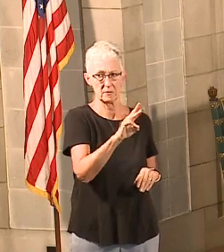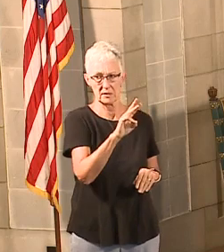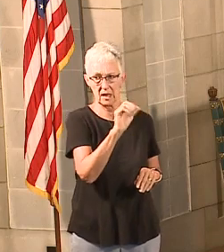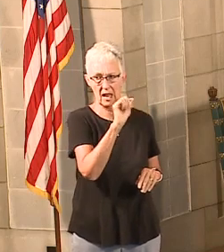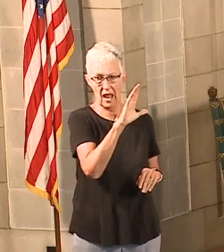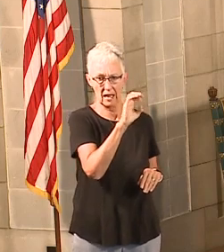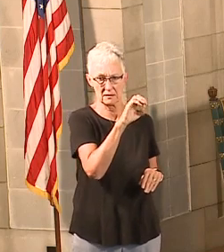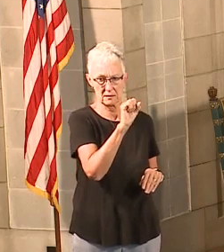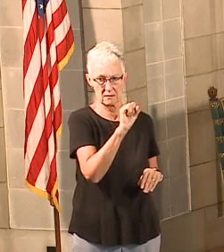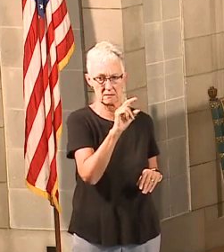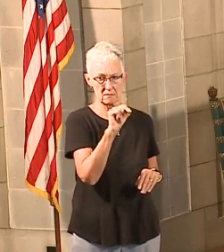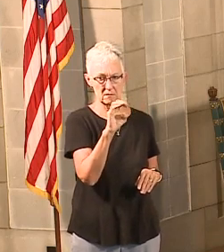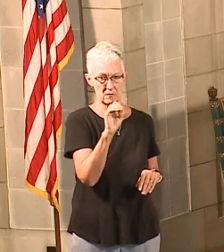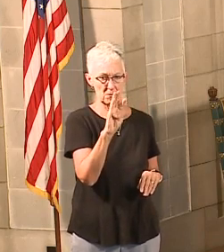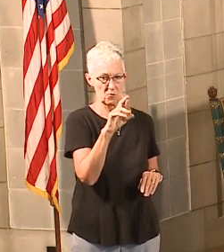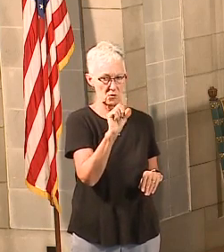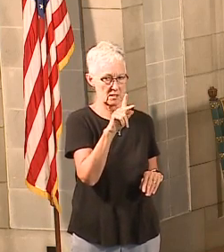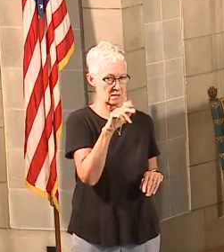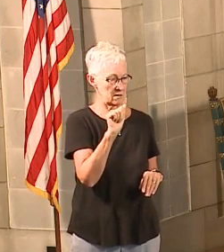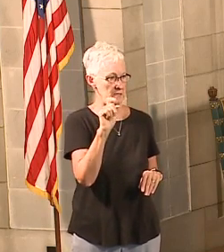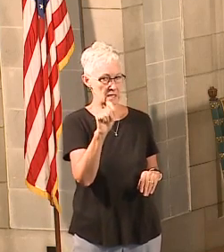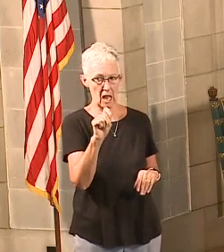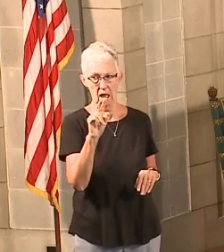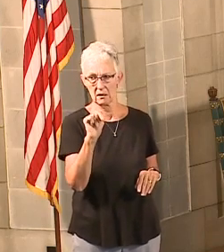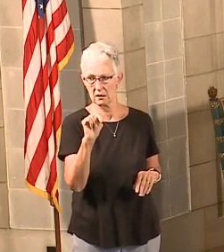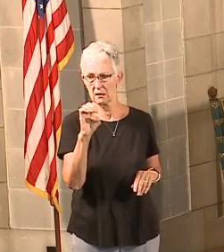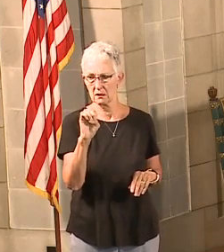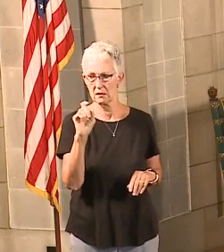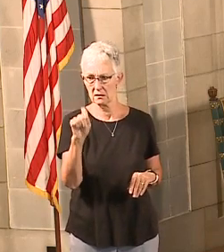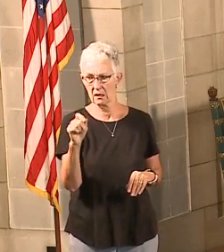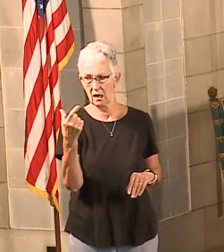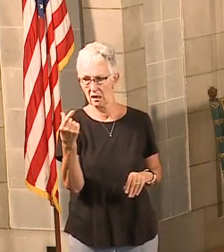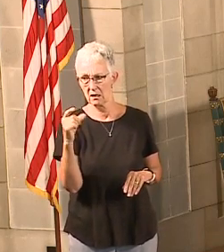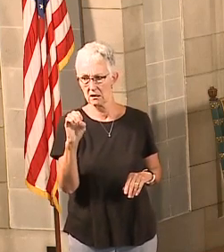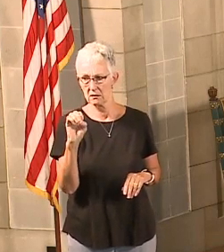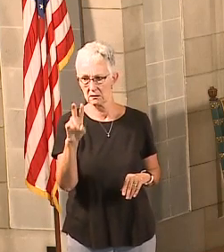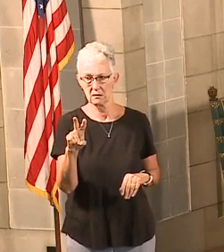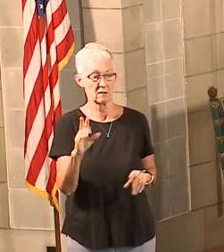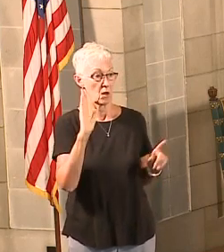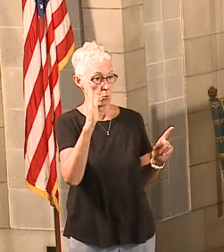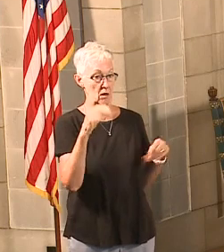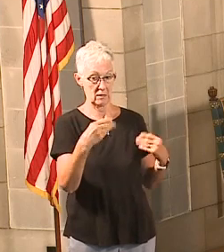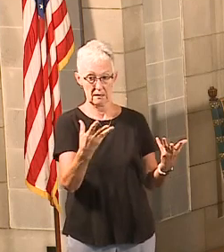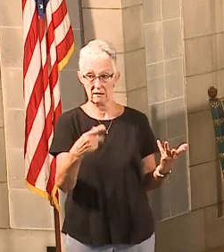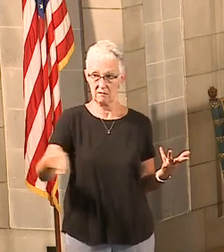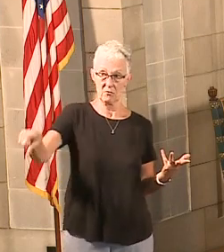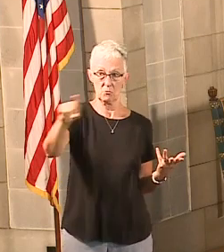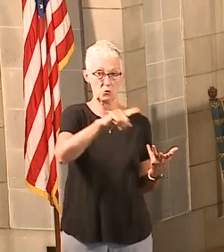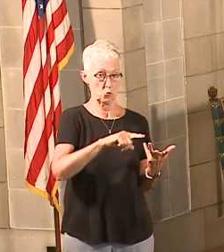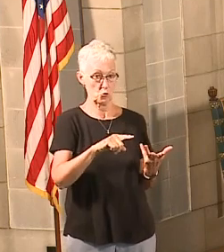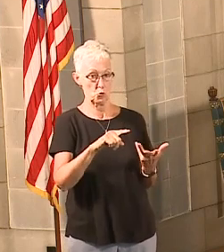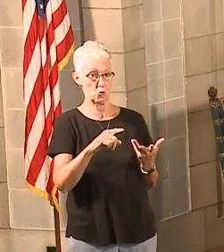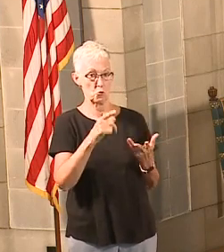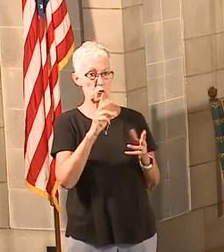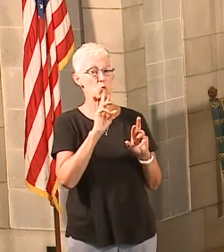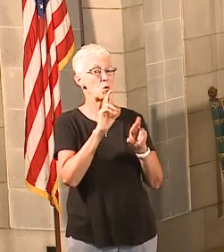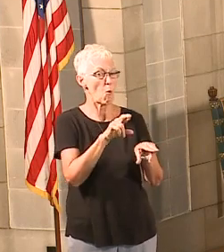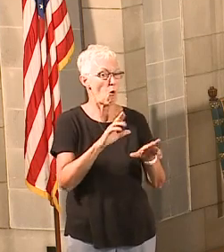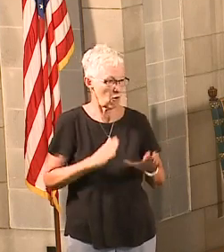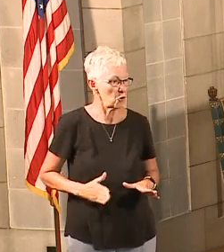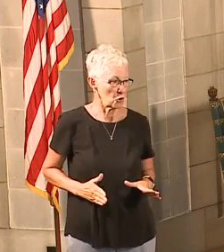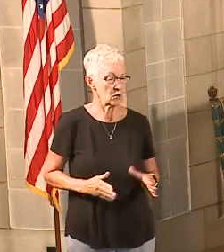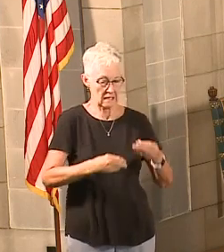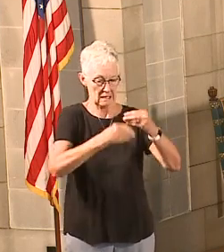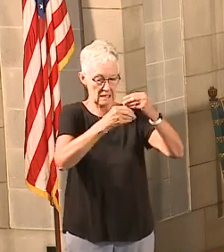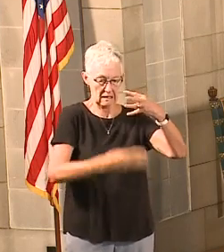www.accessnebraska.ne.gov. We will also be giving the media here in the room a list of phone numbers where you will be able to call. We are making sure